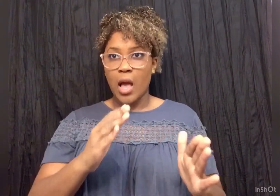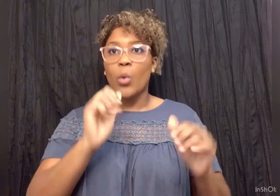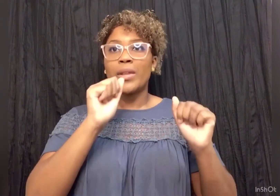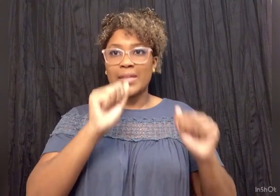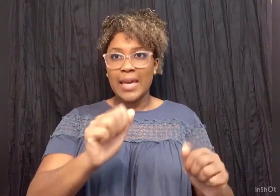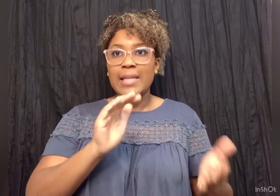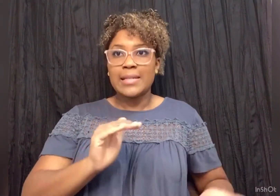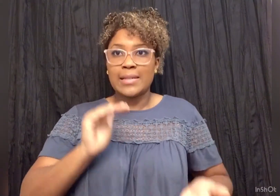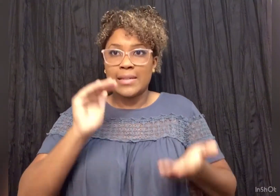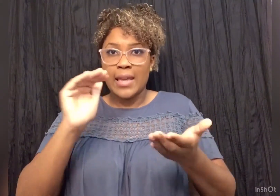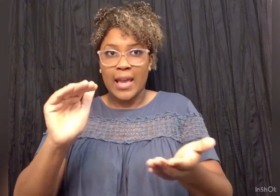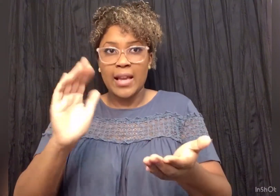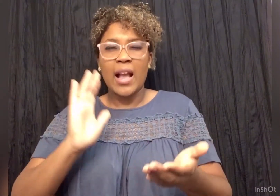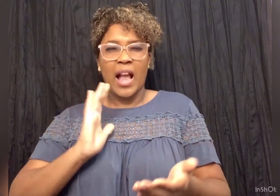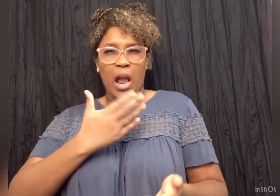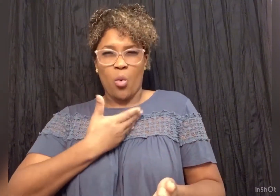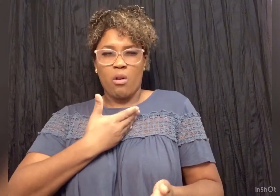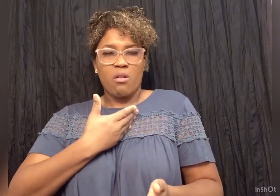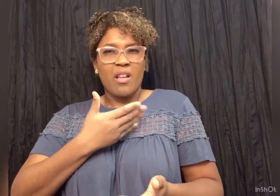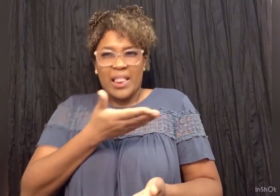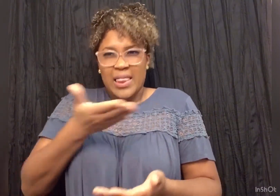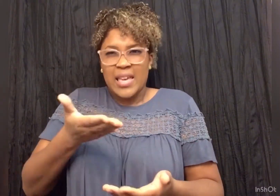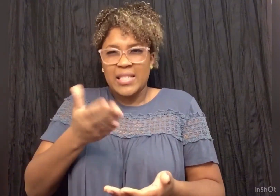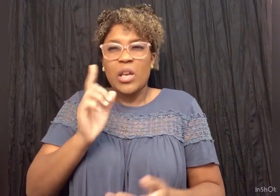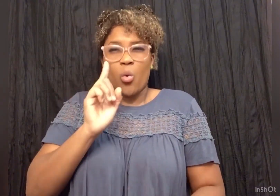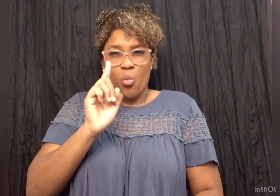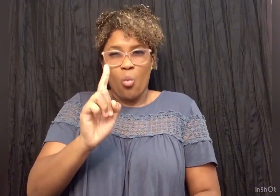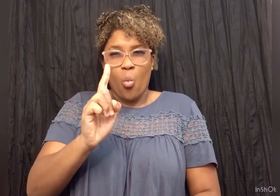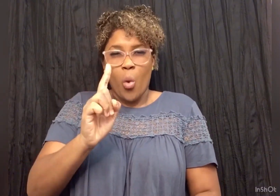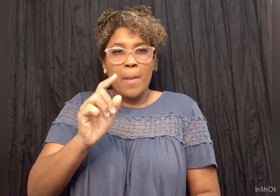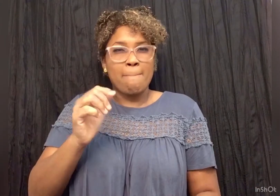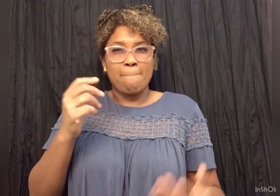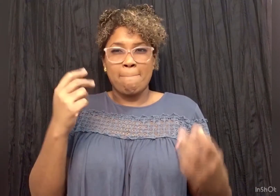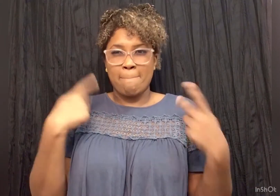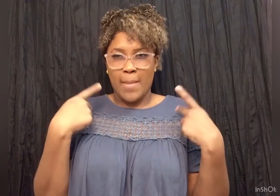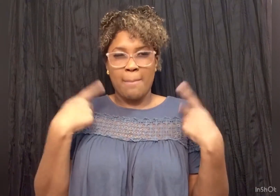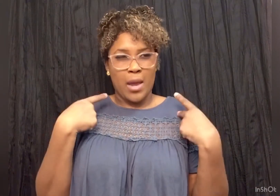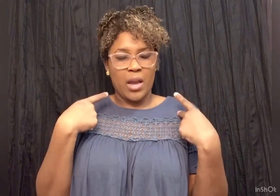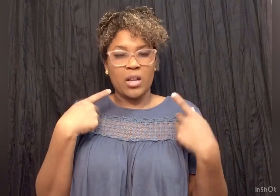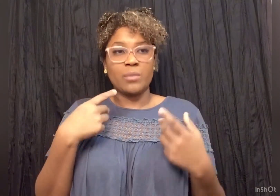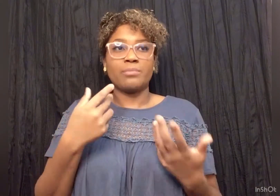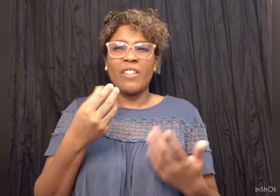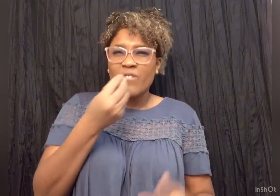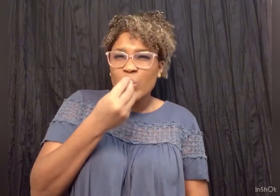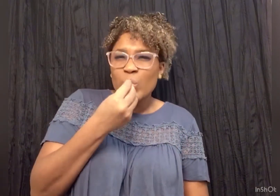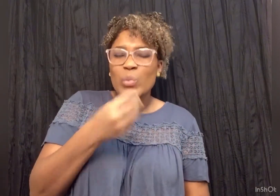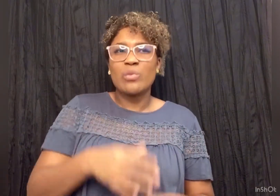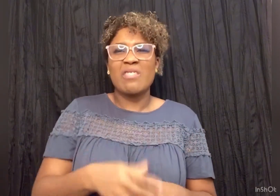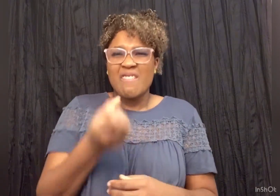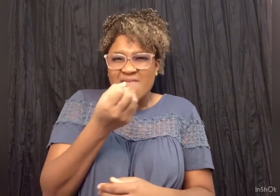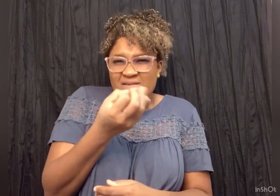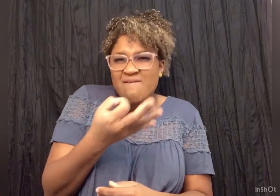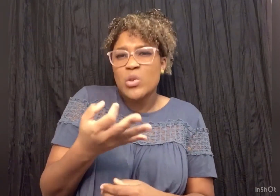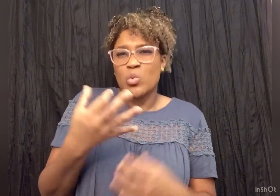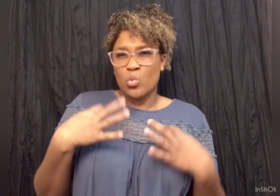personal belongings. A backpack, some food, a few items of clothing, nothing